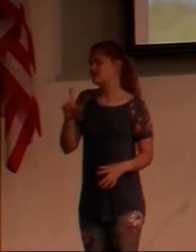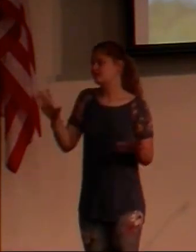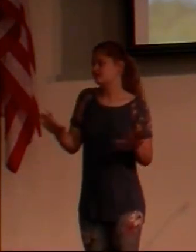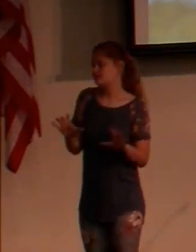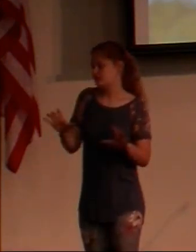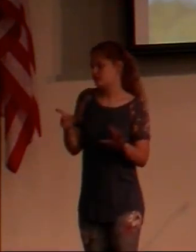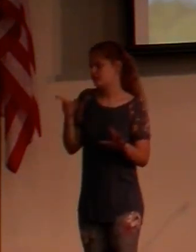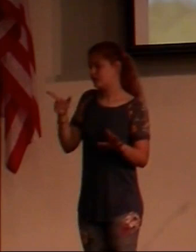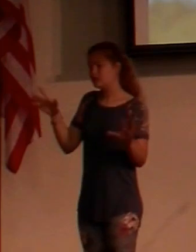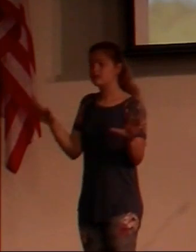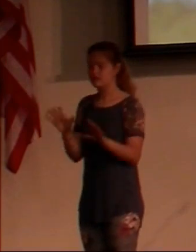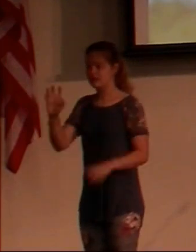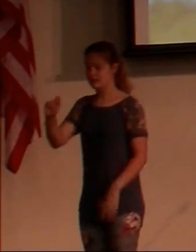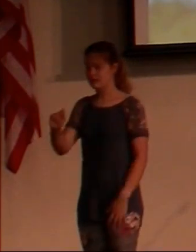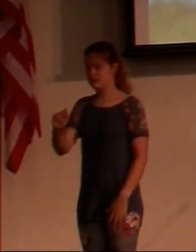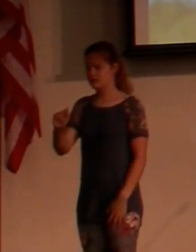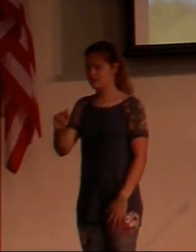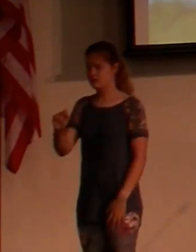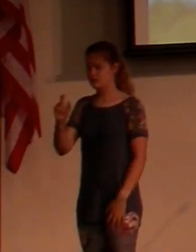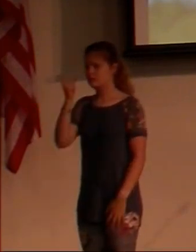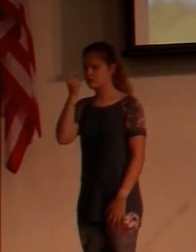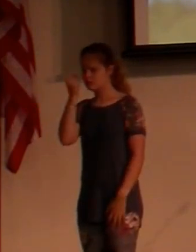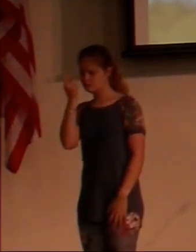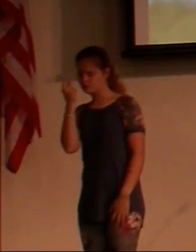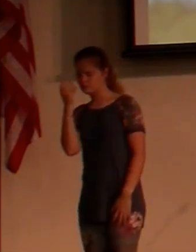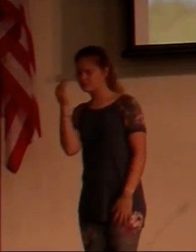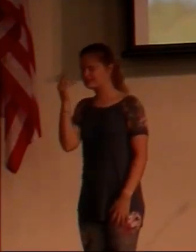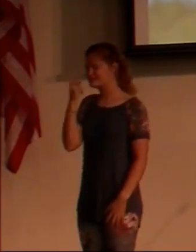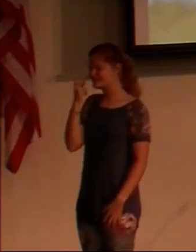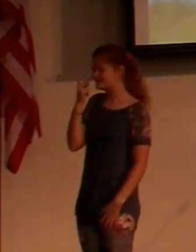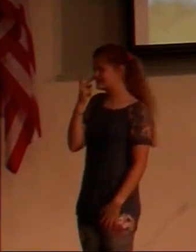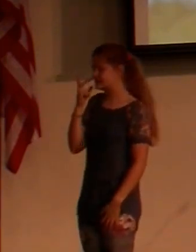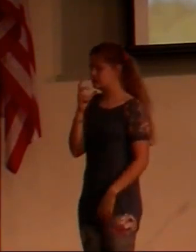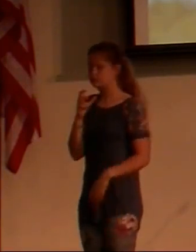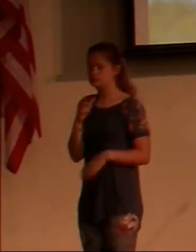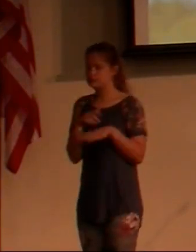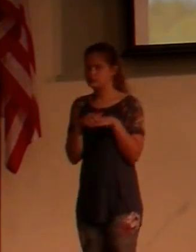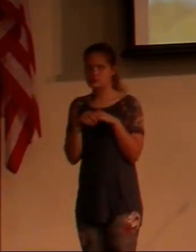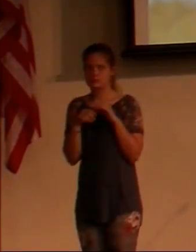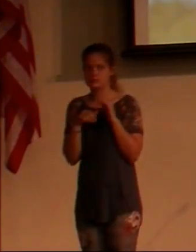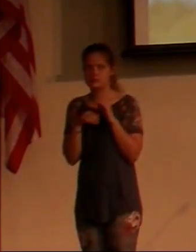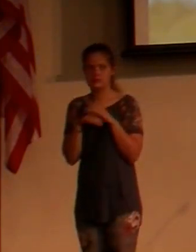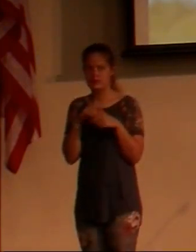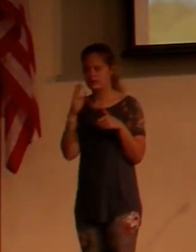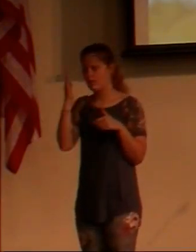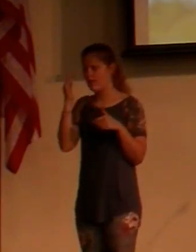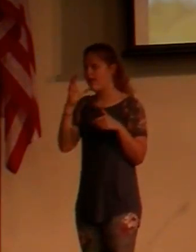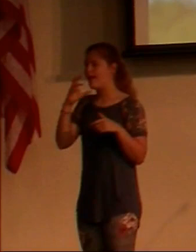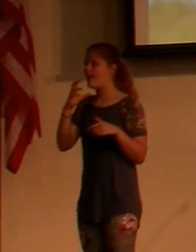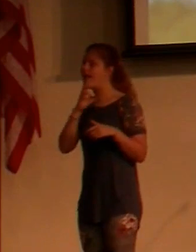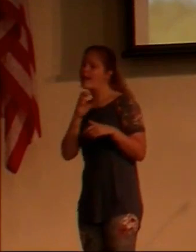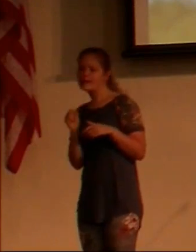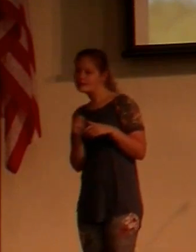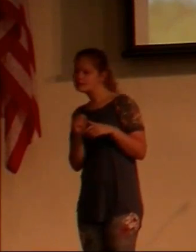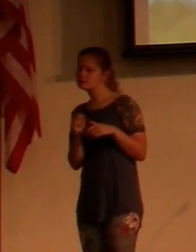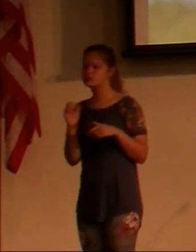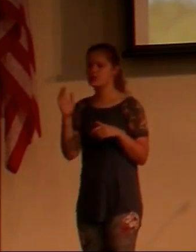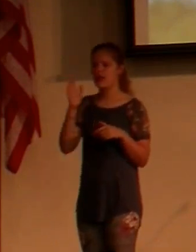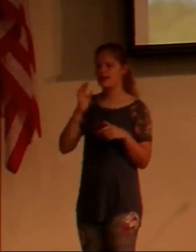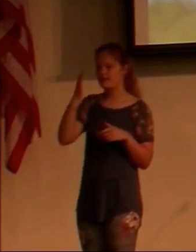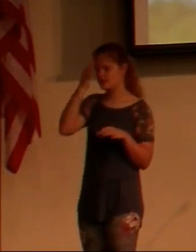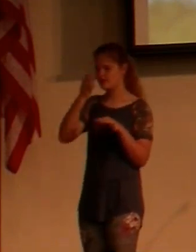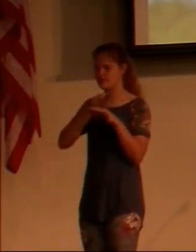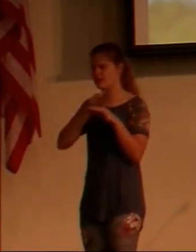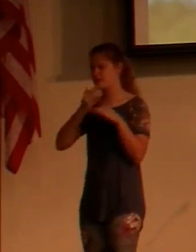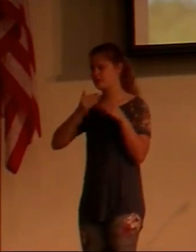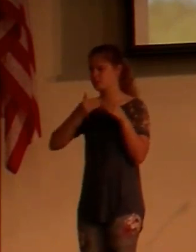it. But you could tell he was not comfortable, with some of the things because of his age and just he's never stretched himself to do some of